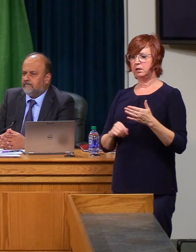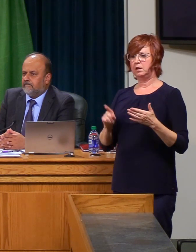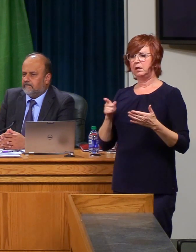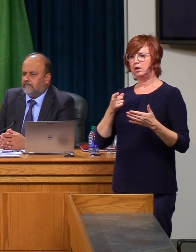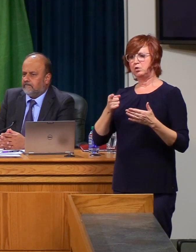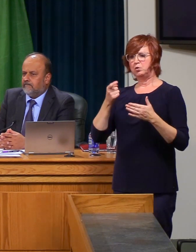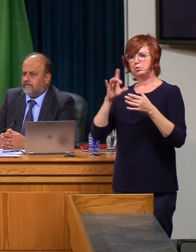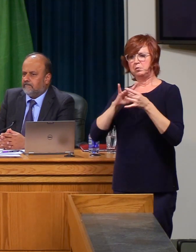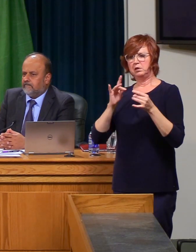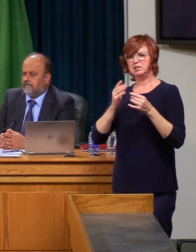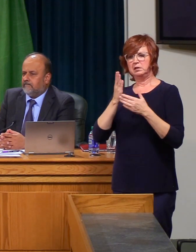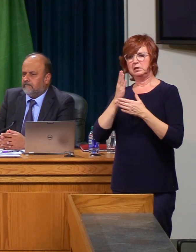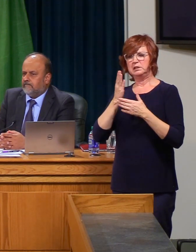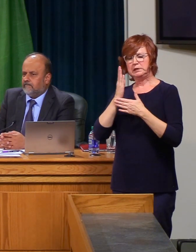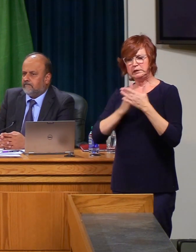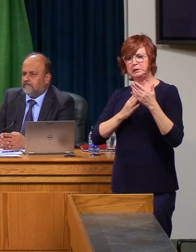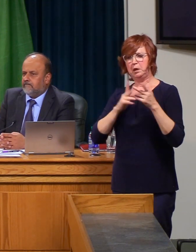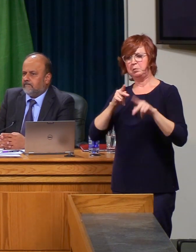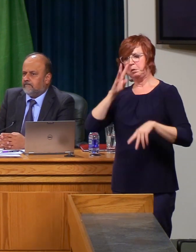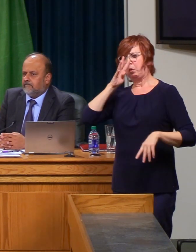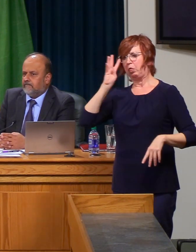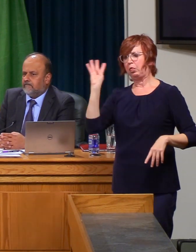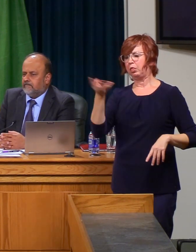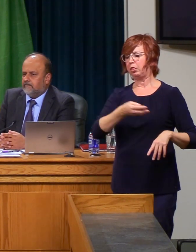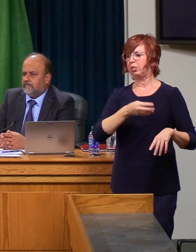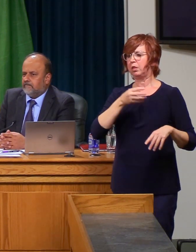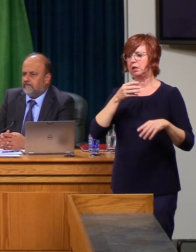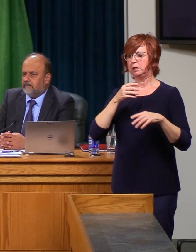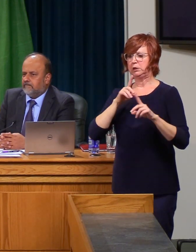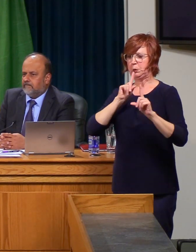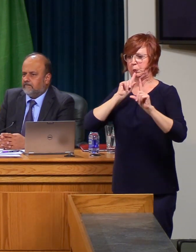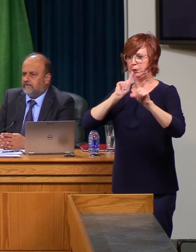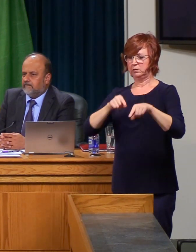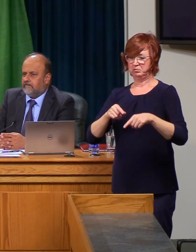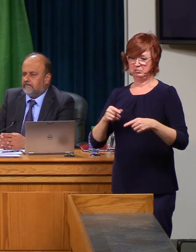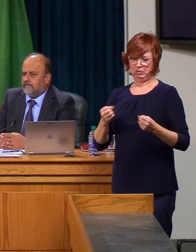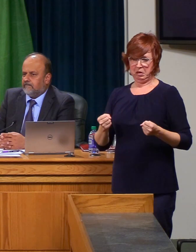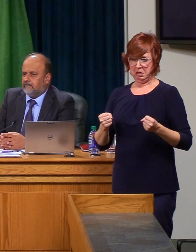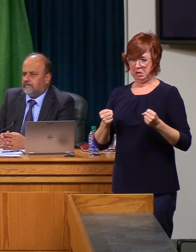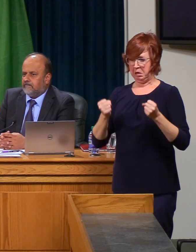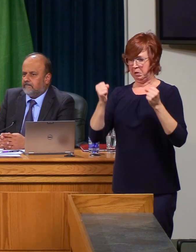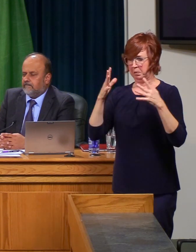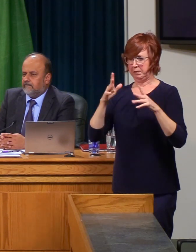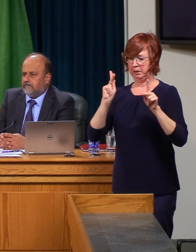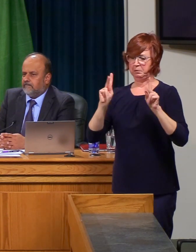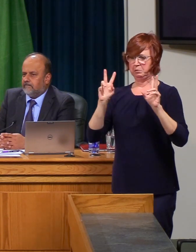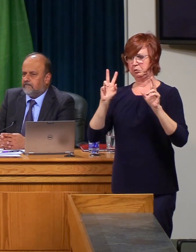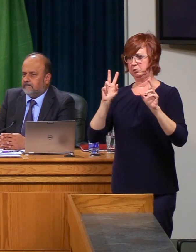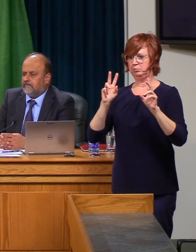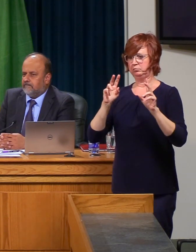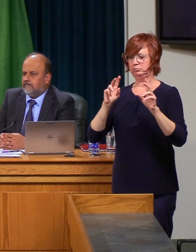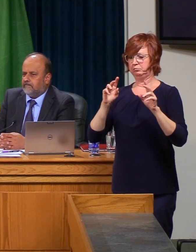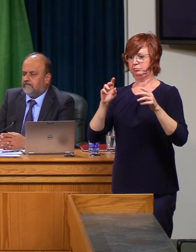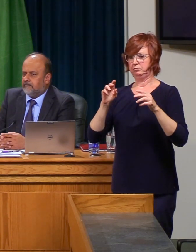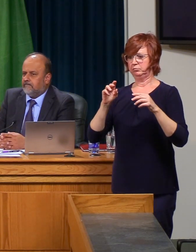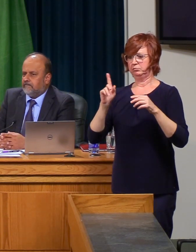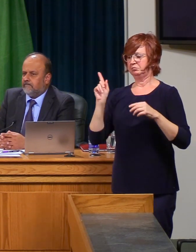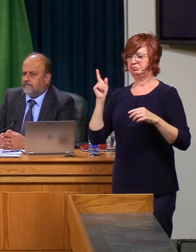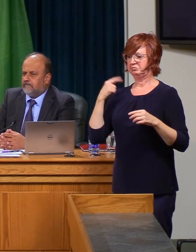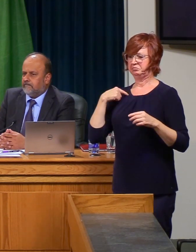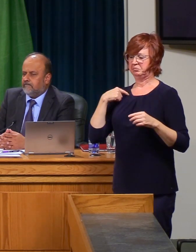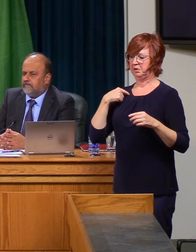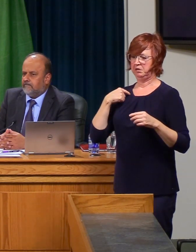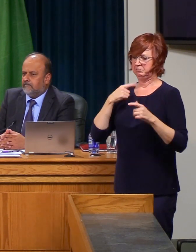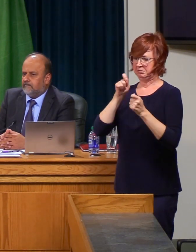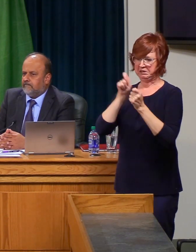of people not following the orders now. How many such reports, and where are they coming from? And most of what I've heard has been